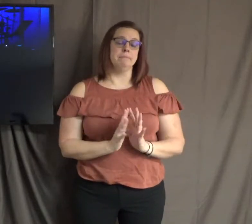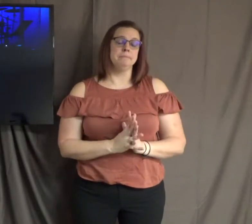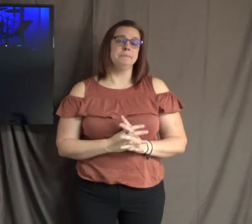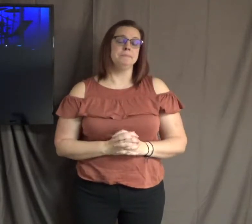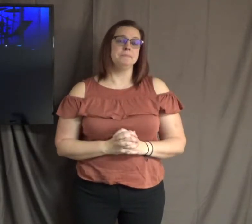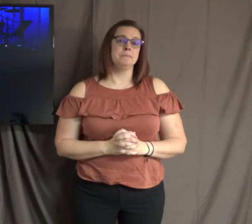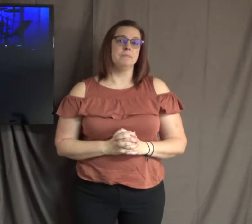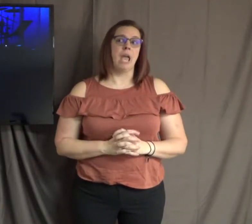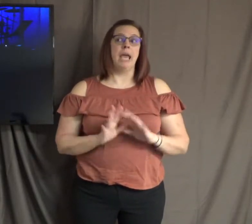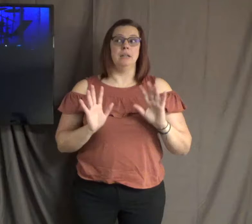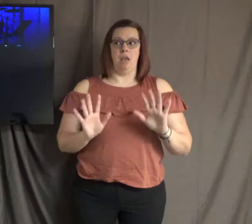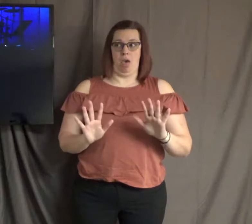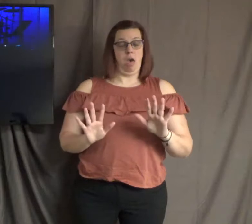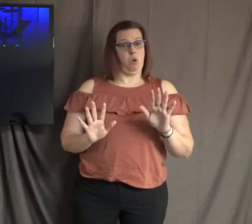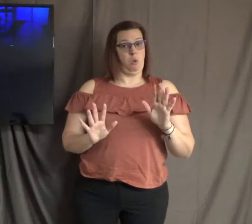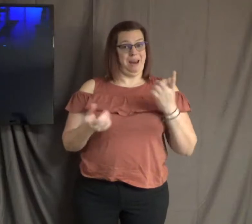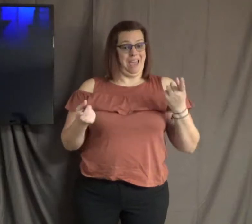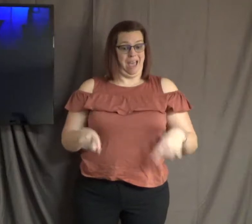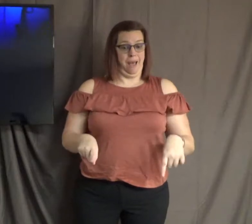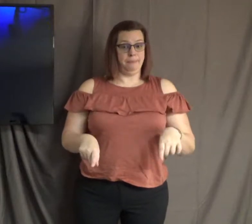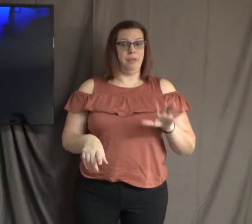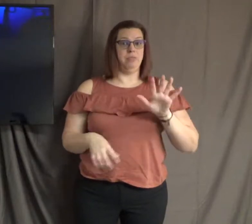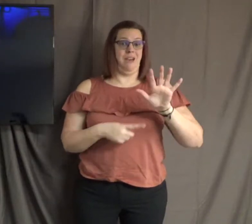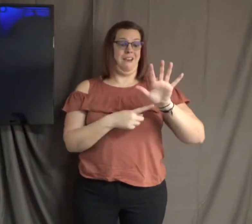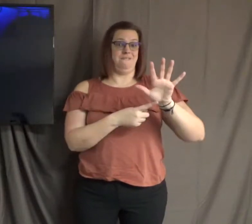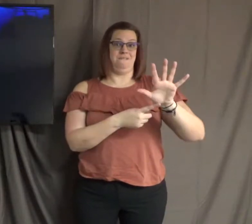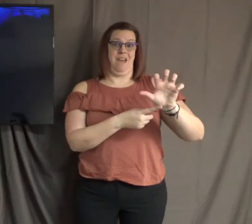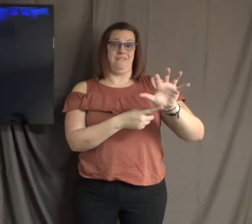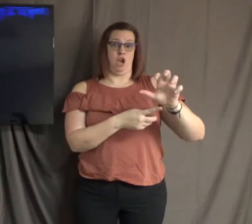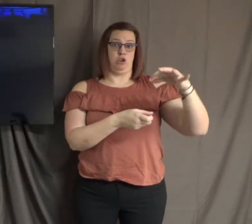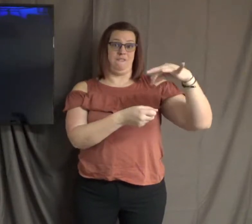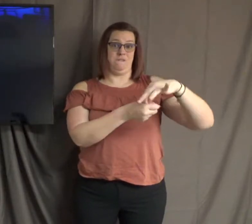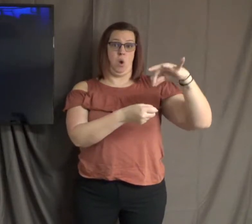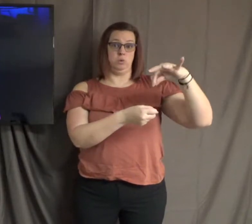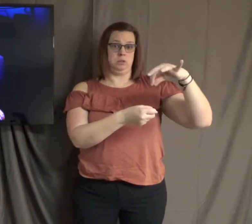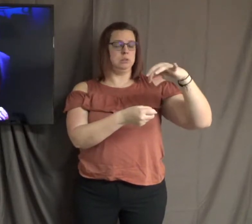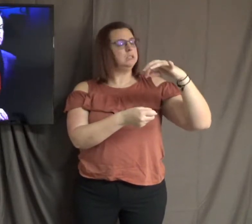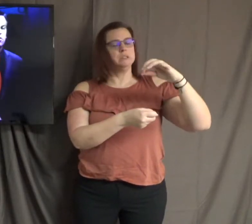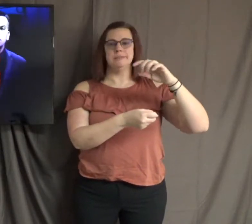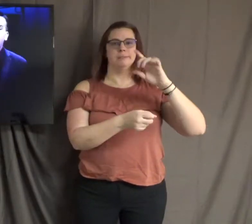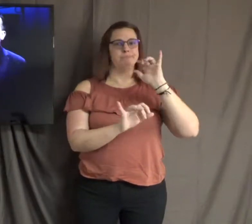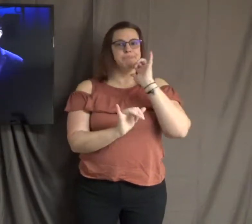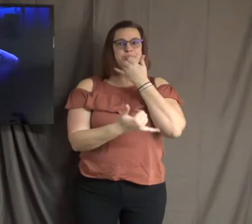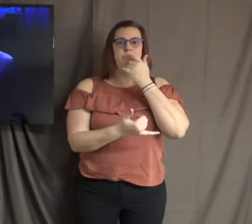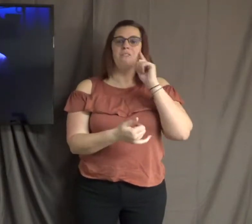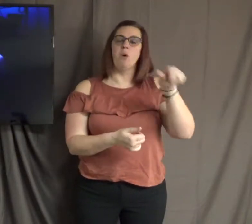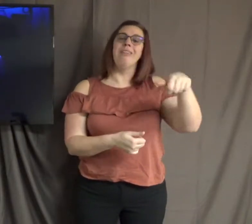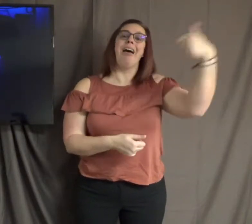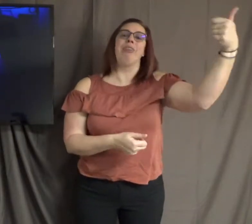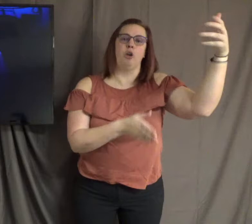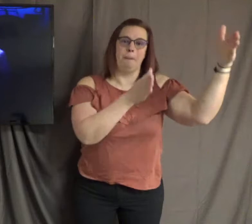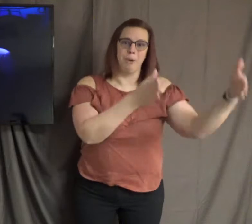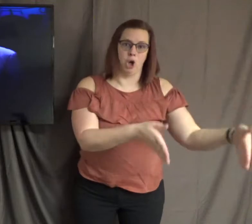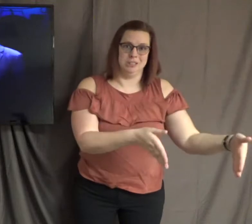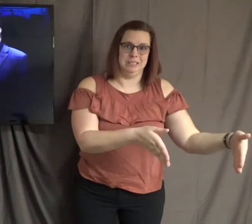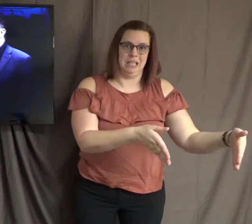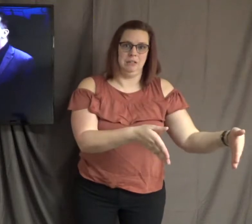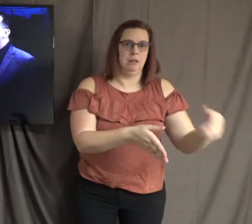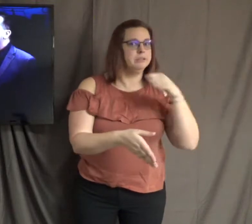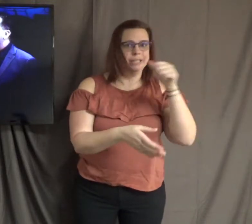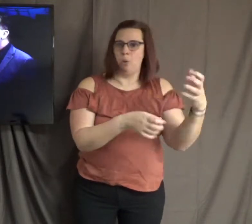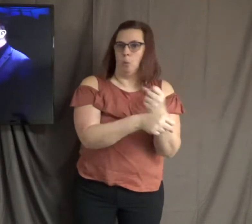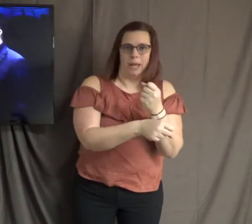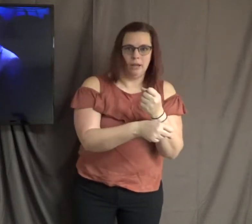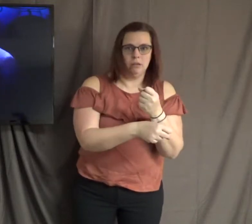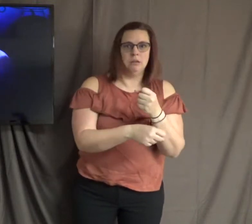those 500 votes were really for the other candidate, and he didn't win. So he ran again, and he lost.